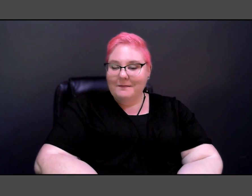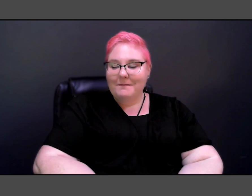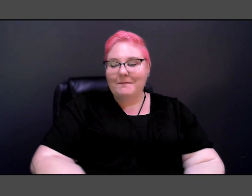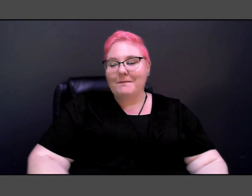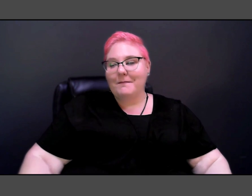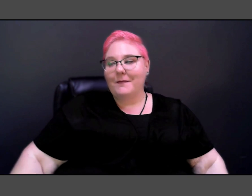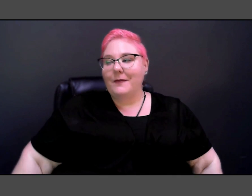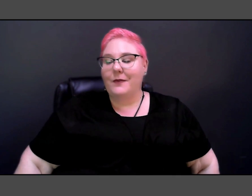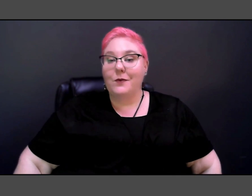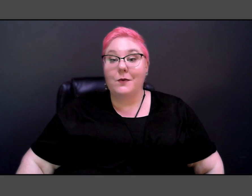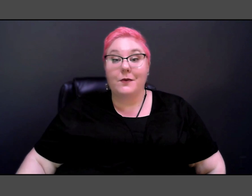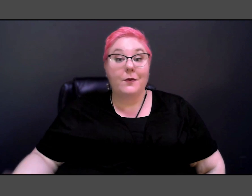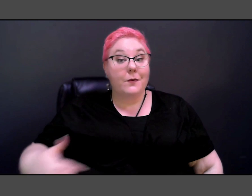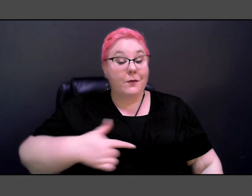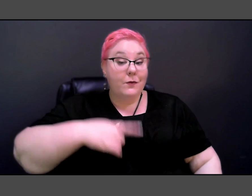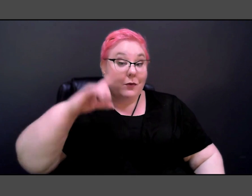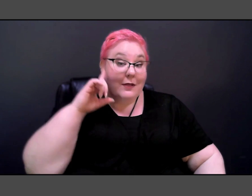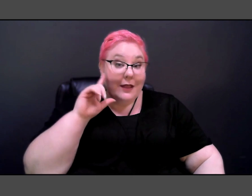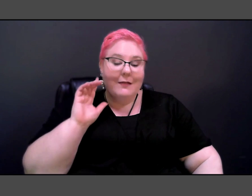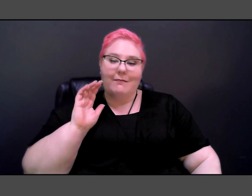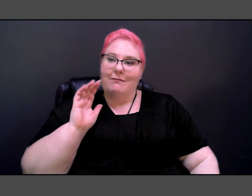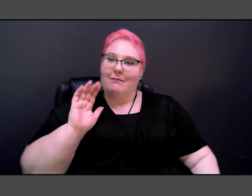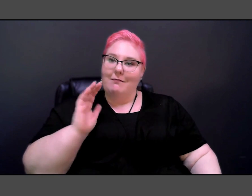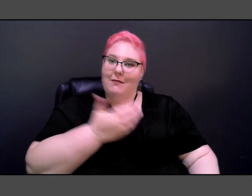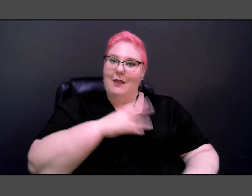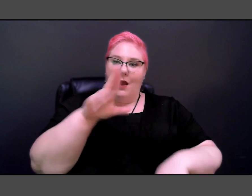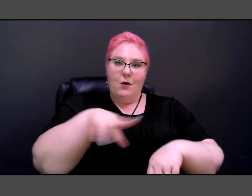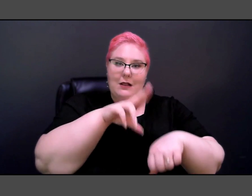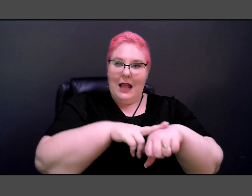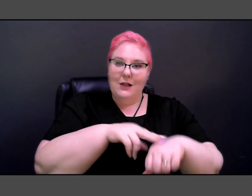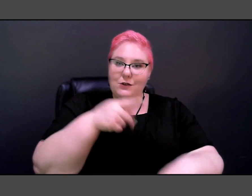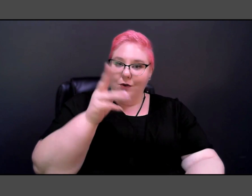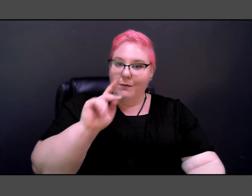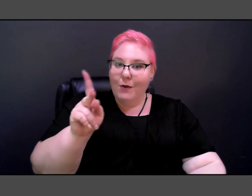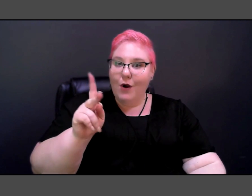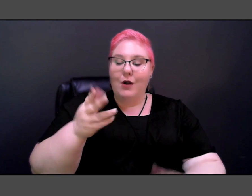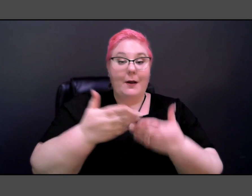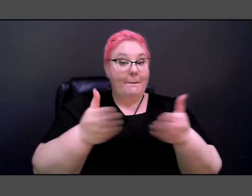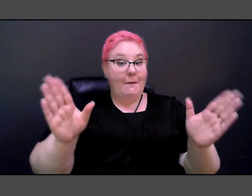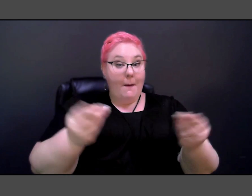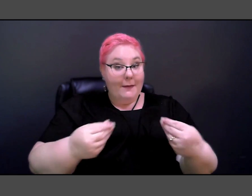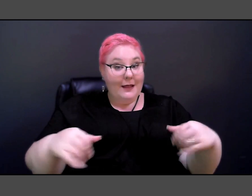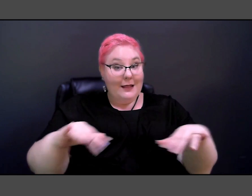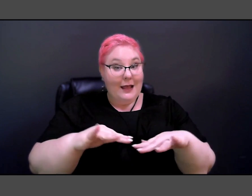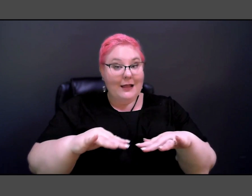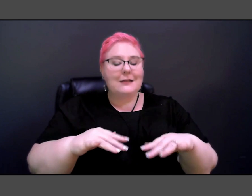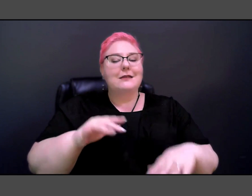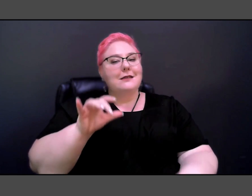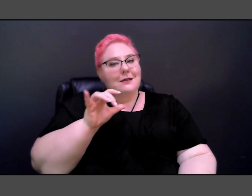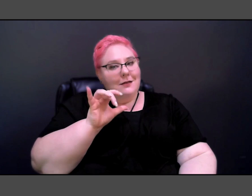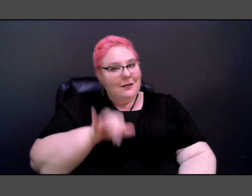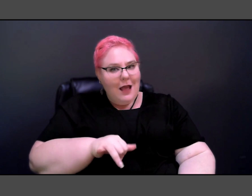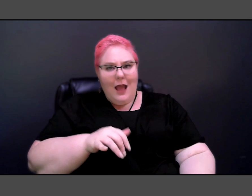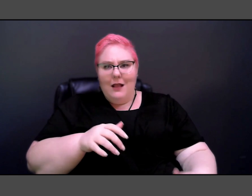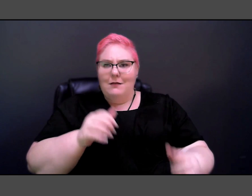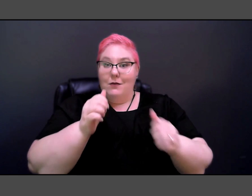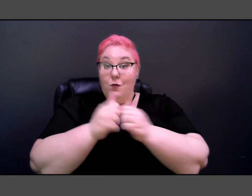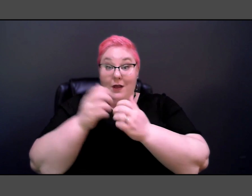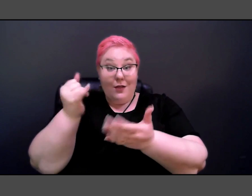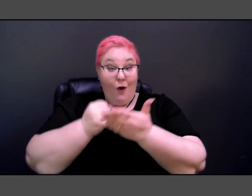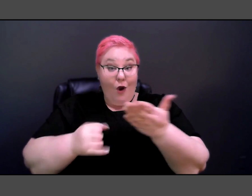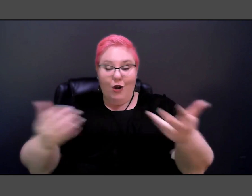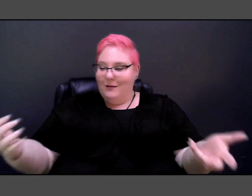that our national parks, our other public lands, go hand in hand with art. Art is such an